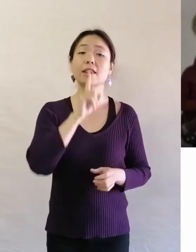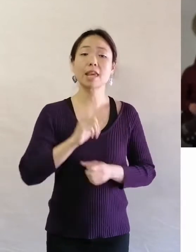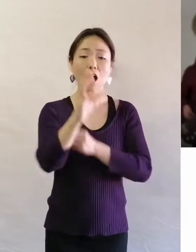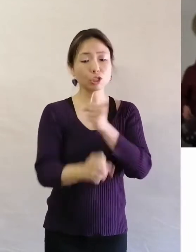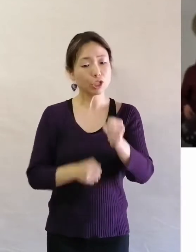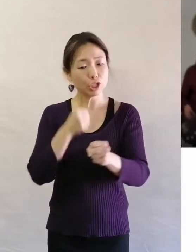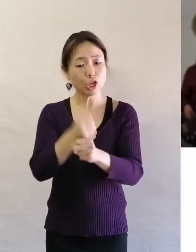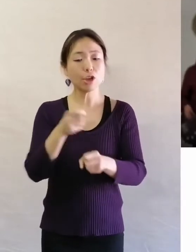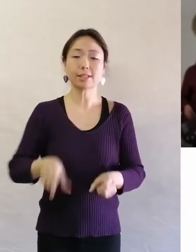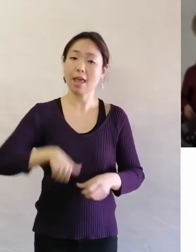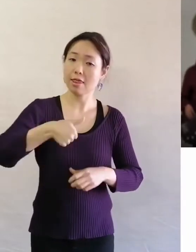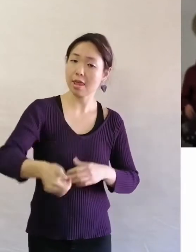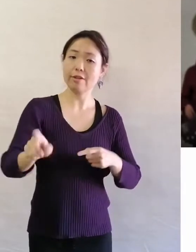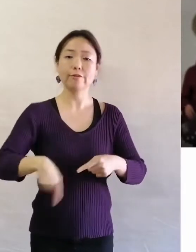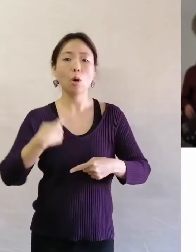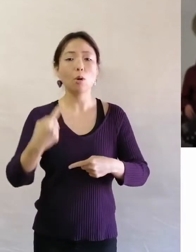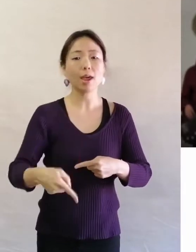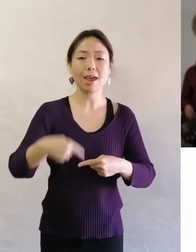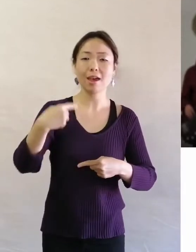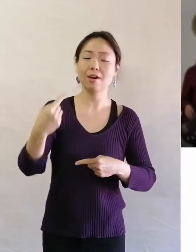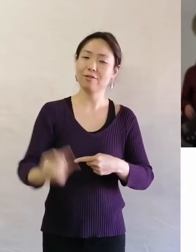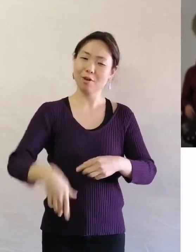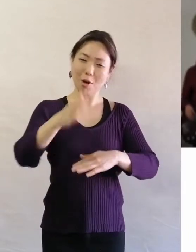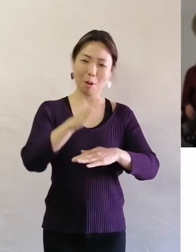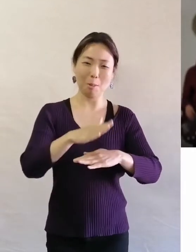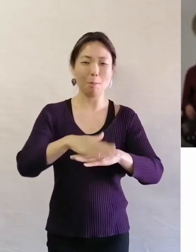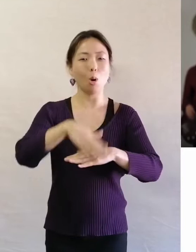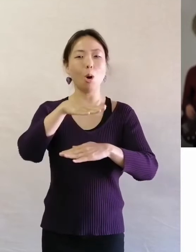unending. 10,000 years and then